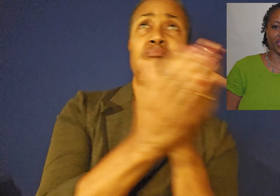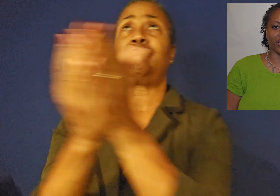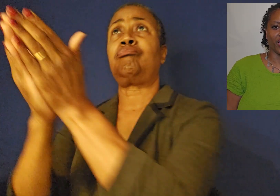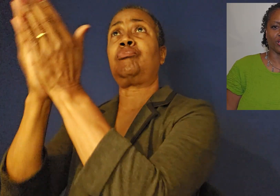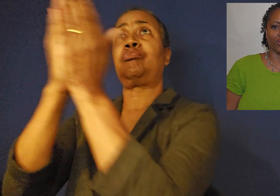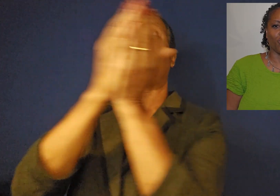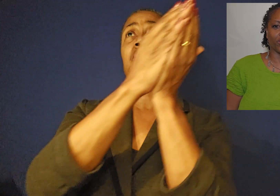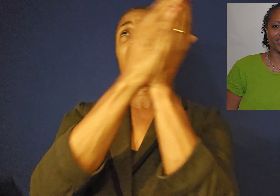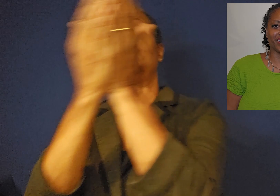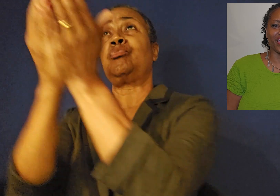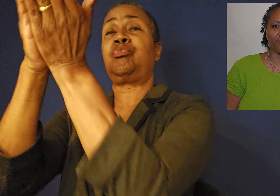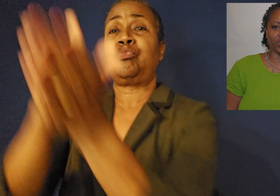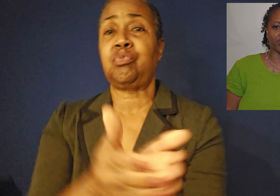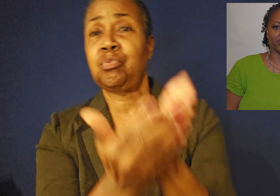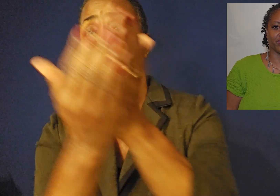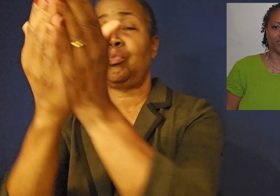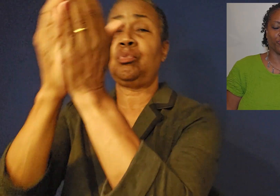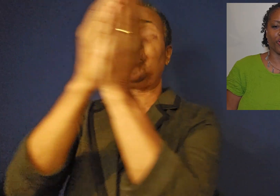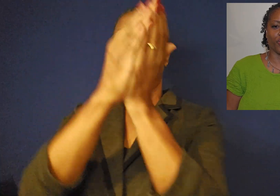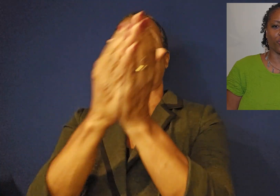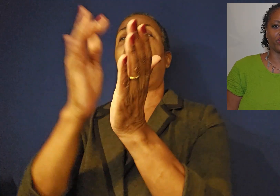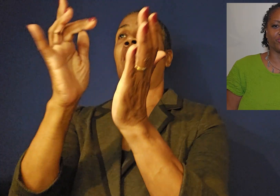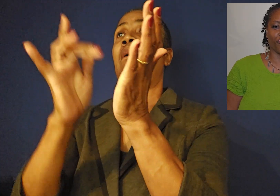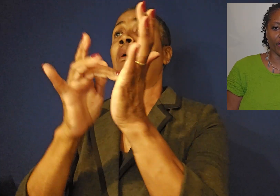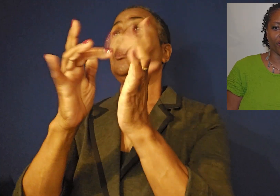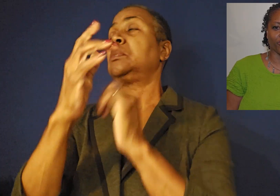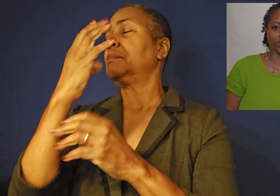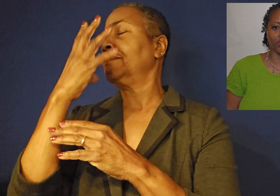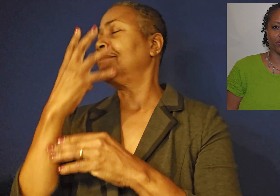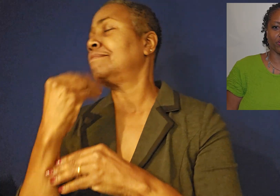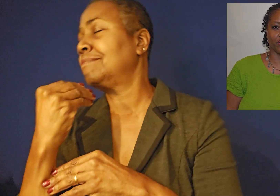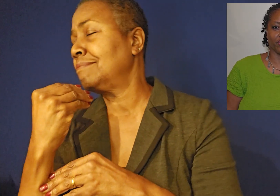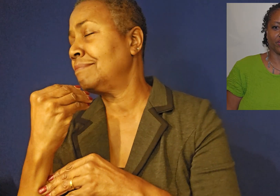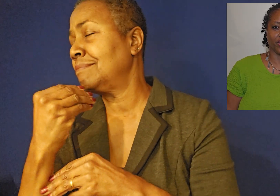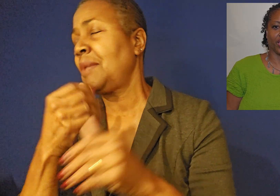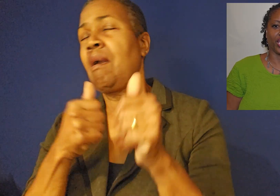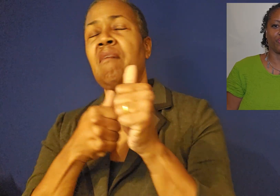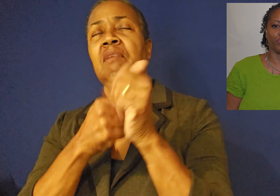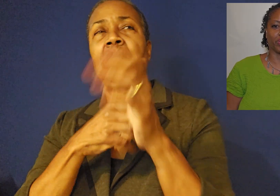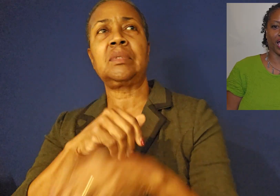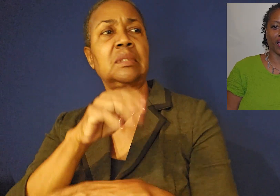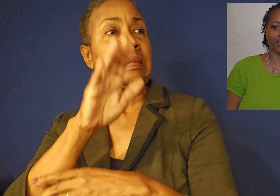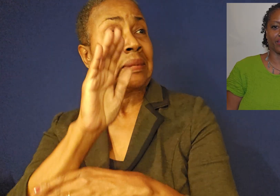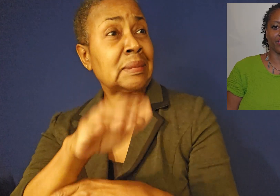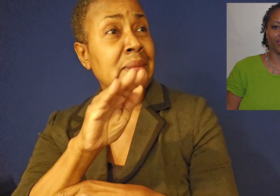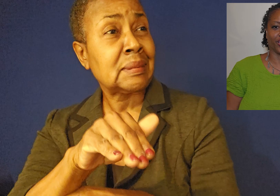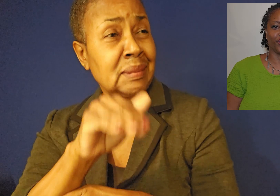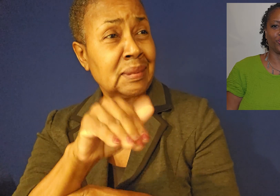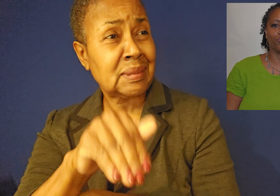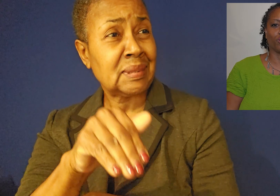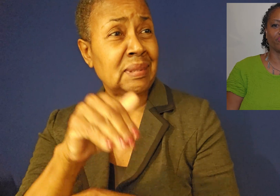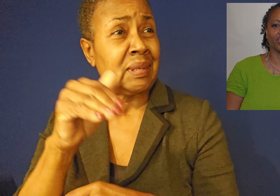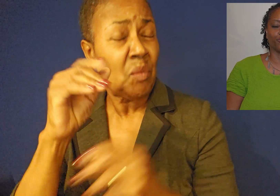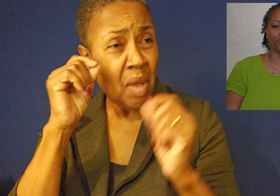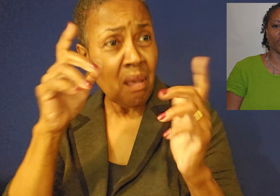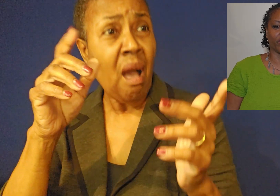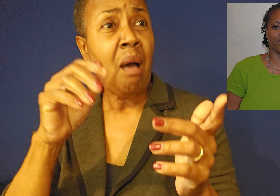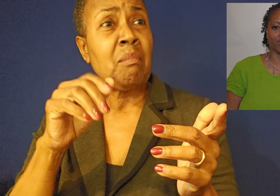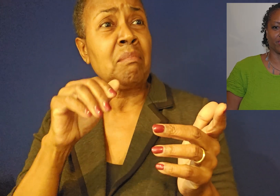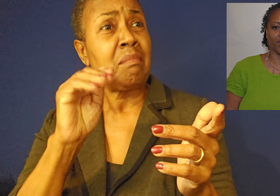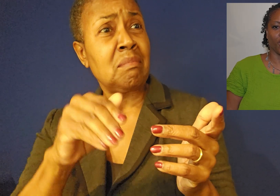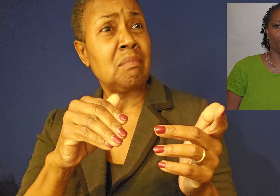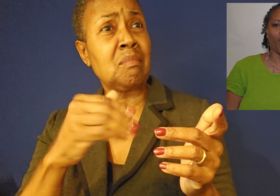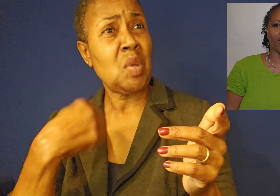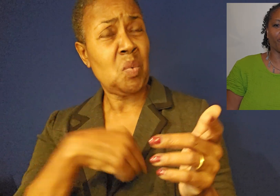him, saying, "Lord, save us. We're going to drown." He replied, "You of little